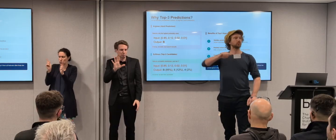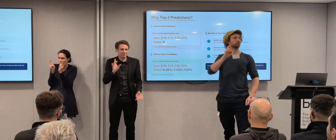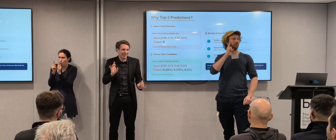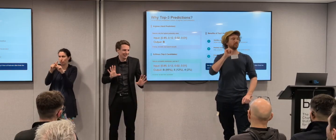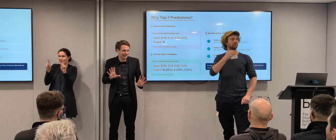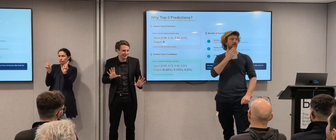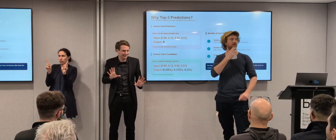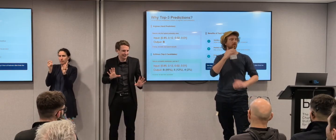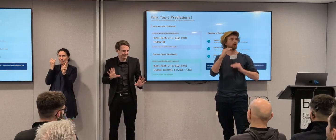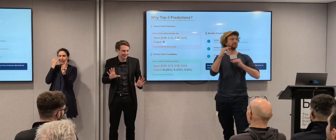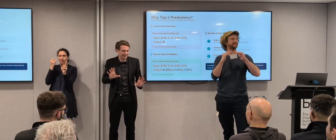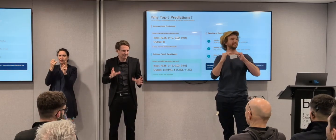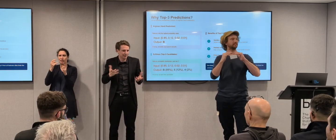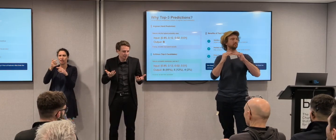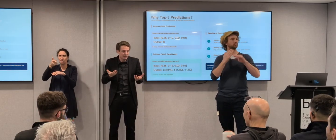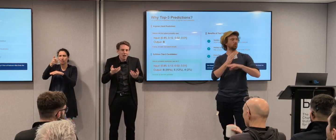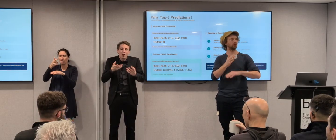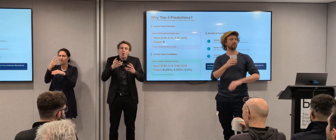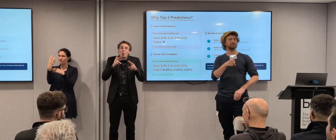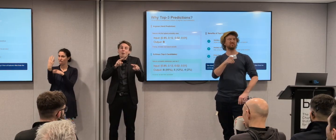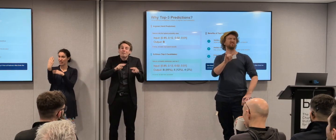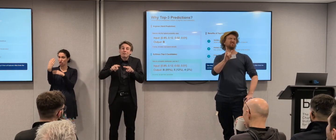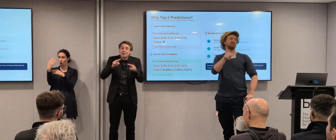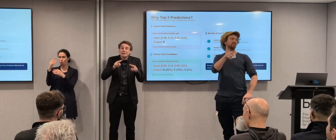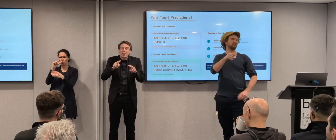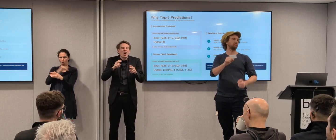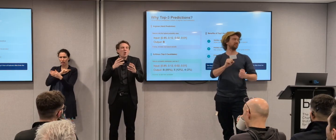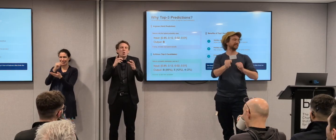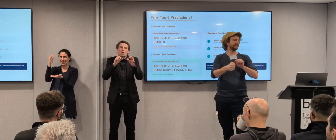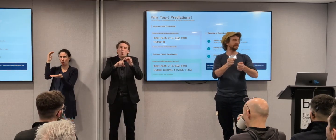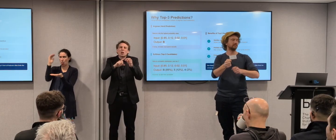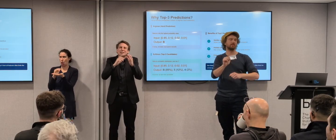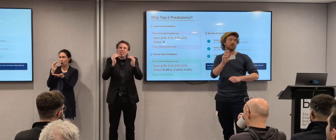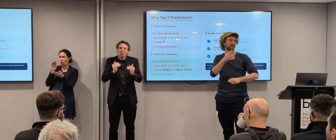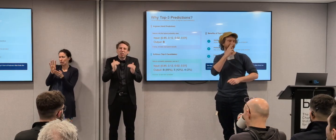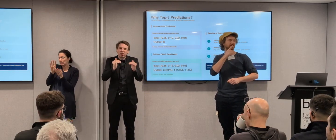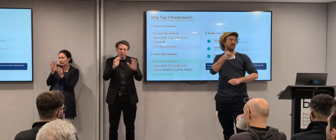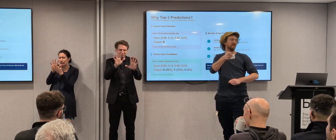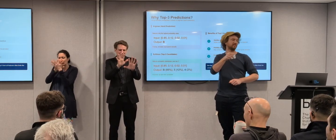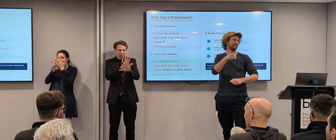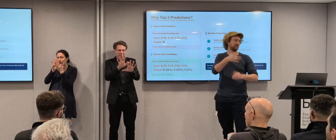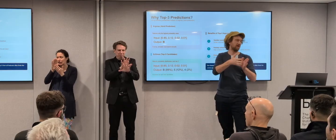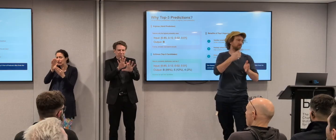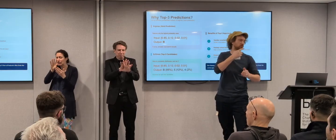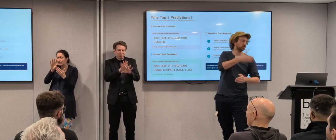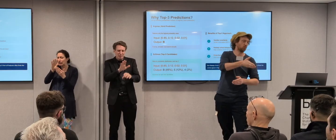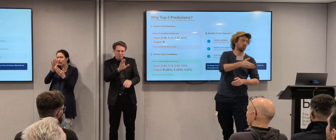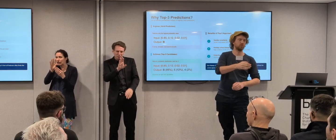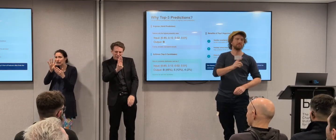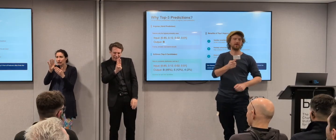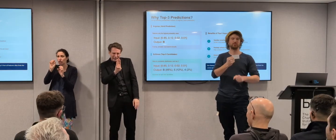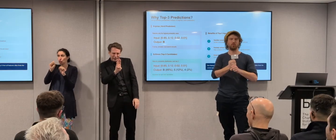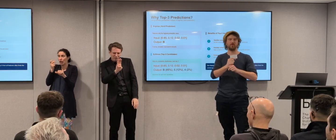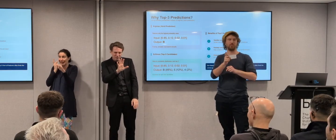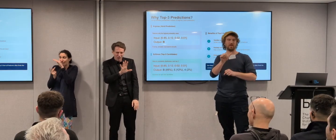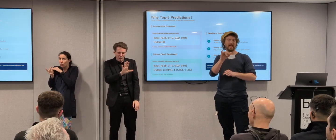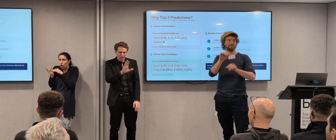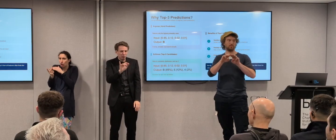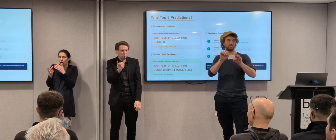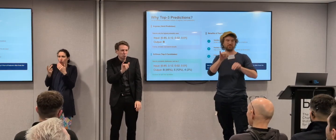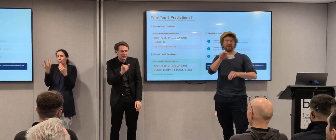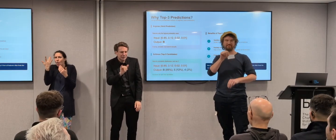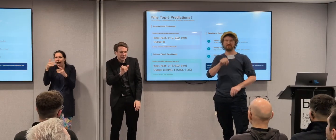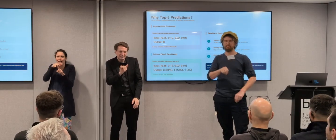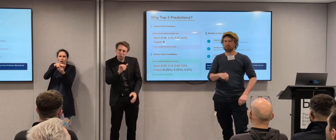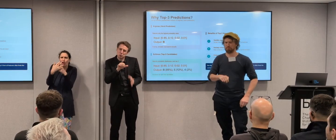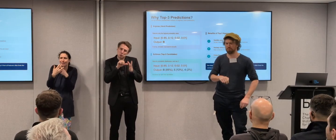And if the quality of the videos is really low, then it's really hard to see. Sometimes you can infer what someone means just because